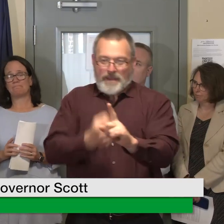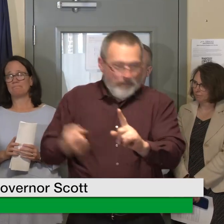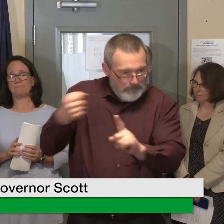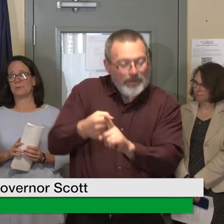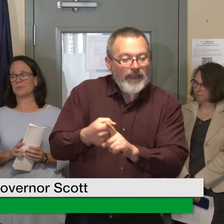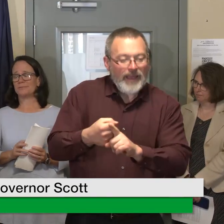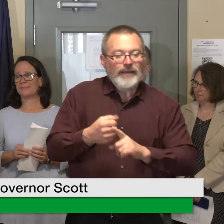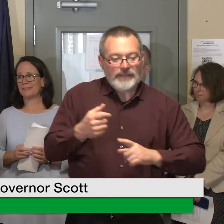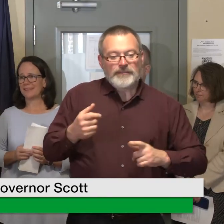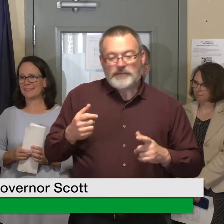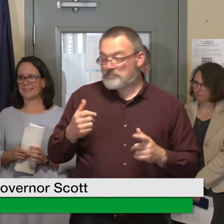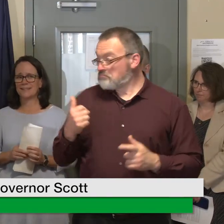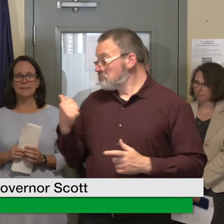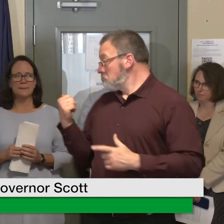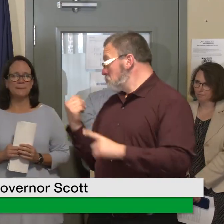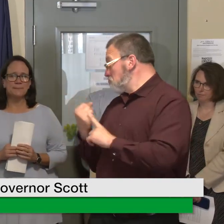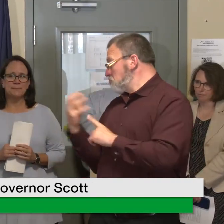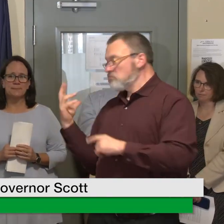want to add to that?